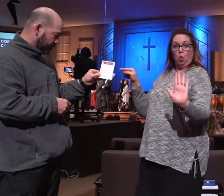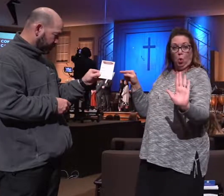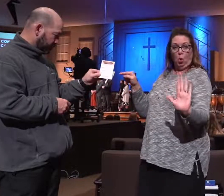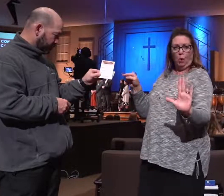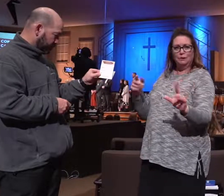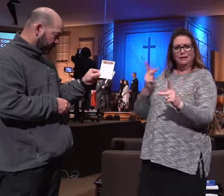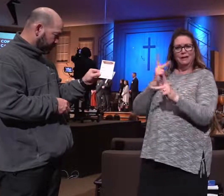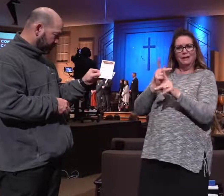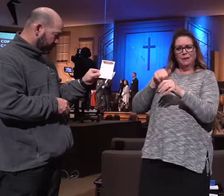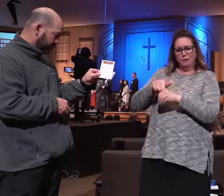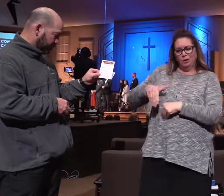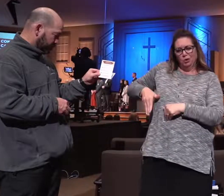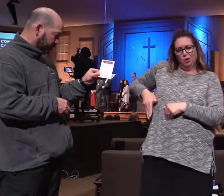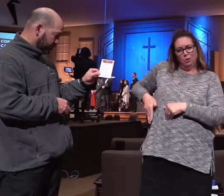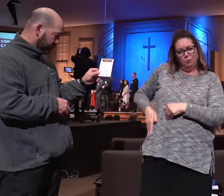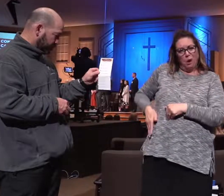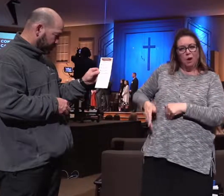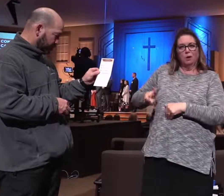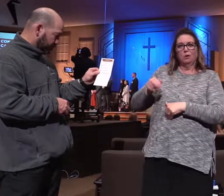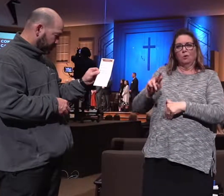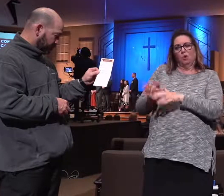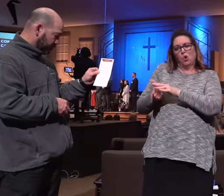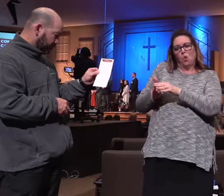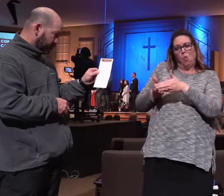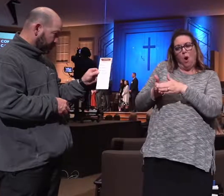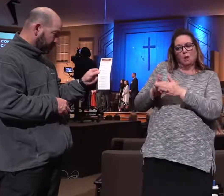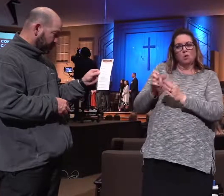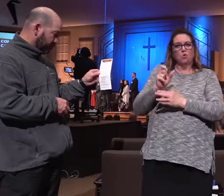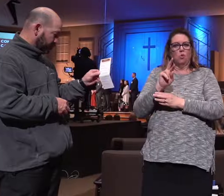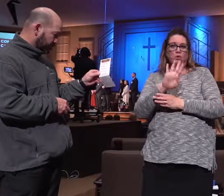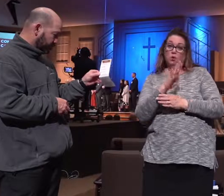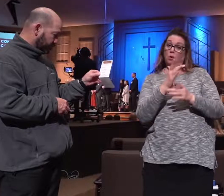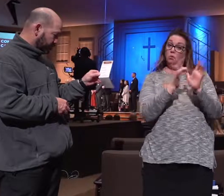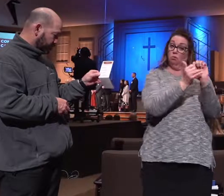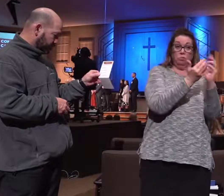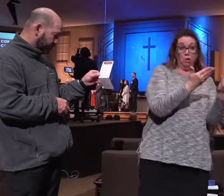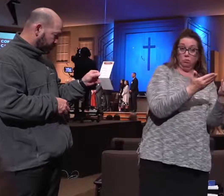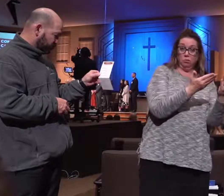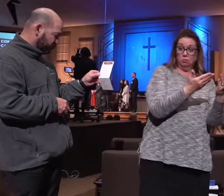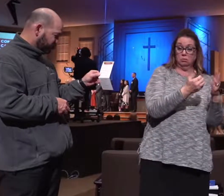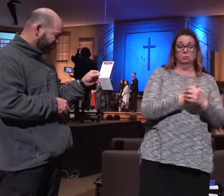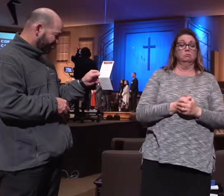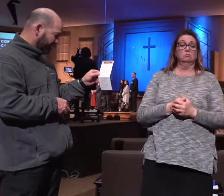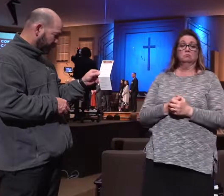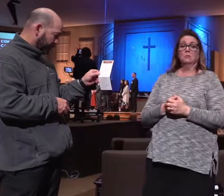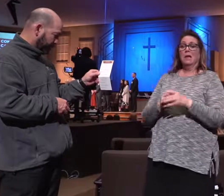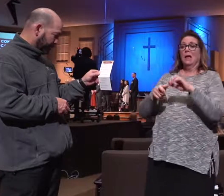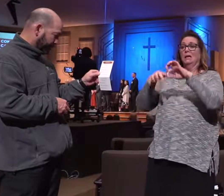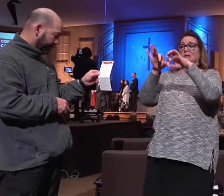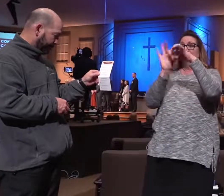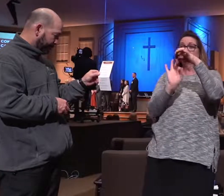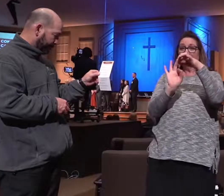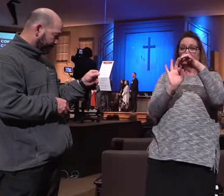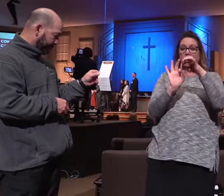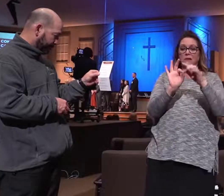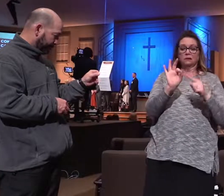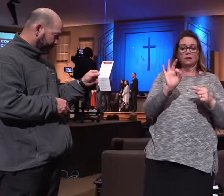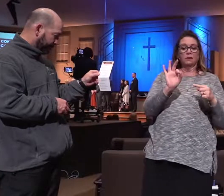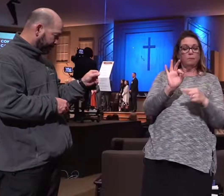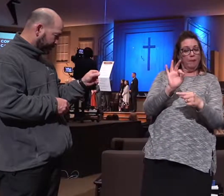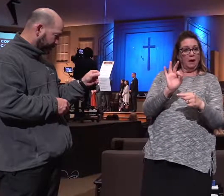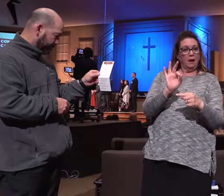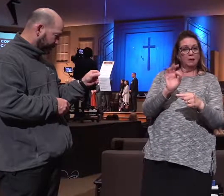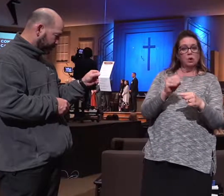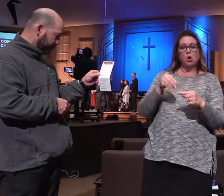your pocket. And ushers, if you'll come, we're going to receive these commitments, and we're going to then tabulate them and